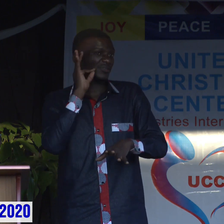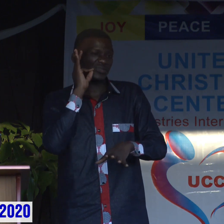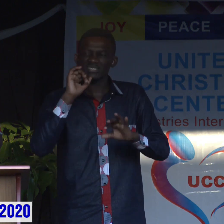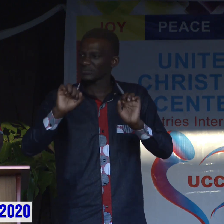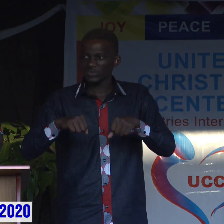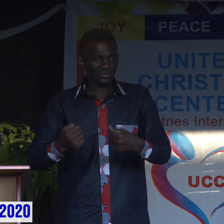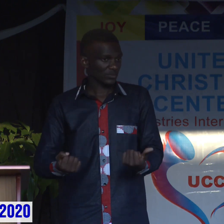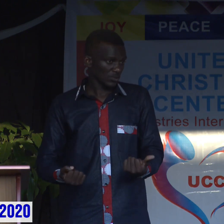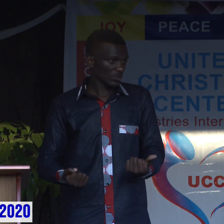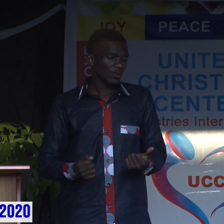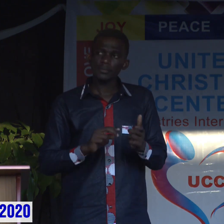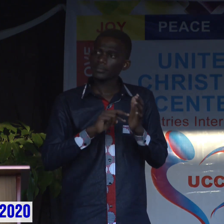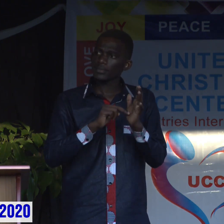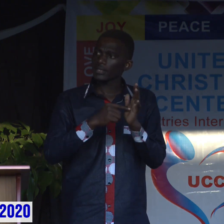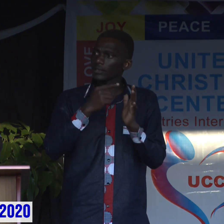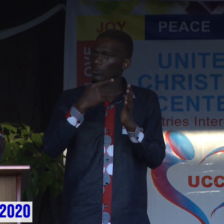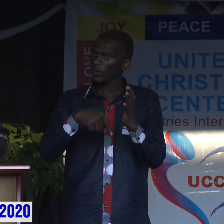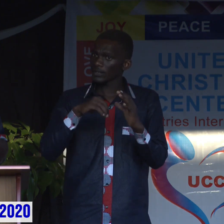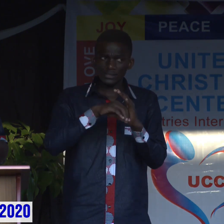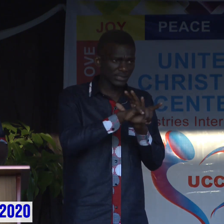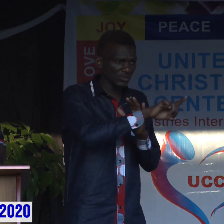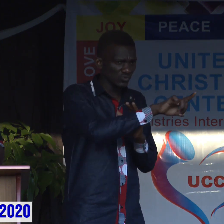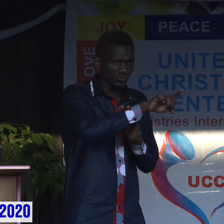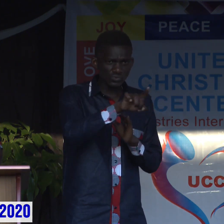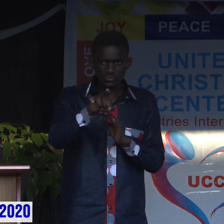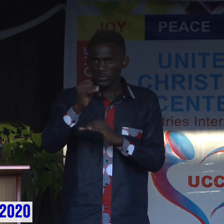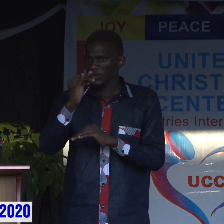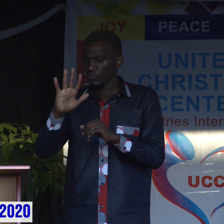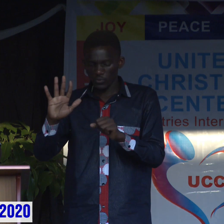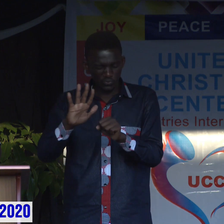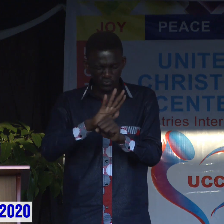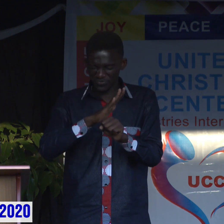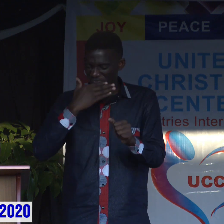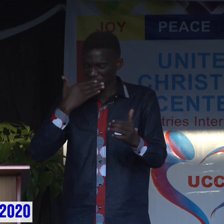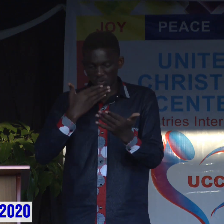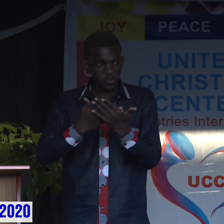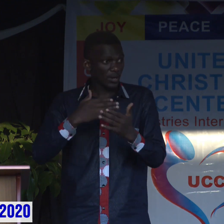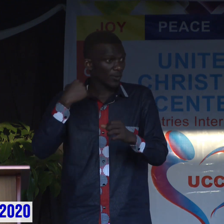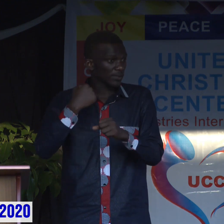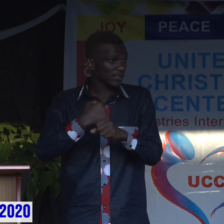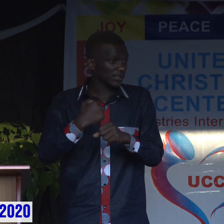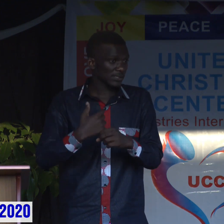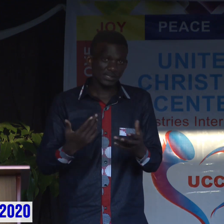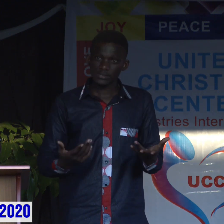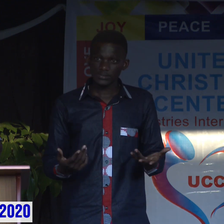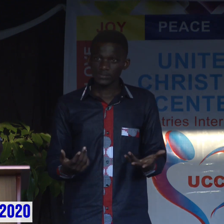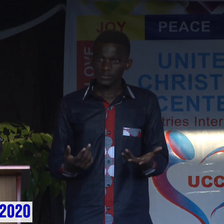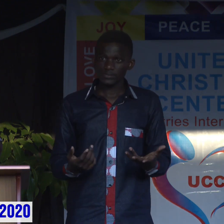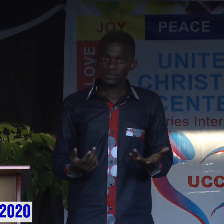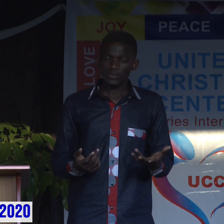kuba la bibala bibi. Ekitegeeza munda mwe oba mujude mwokola obulungi. Meaning, if you are filled with good inside